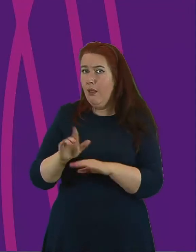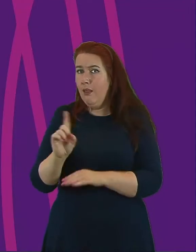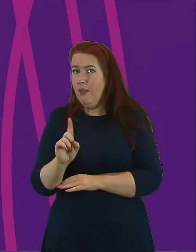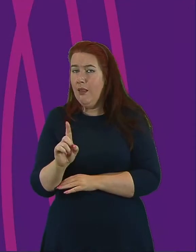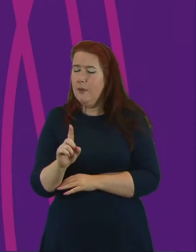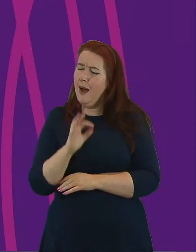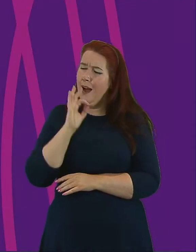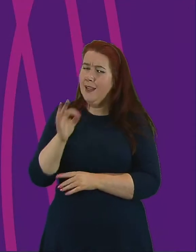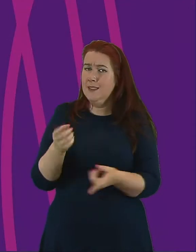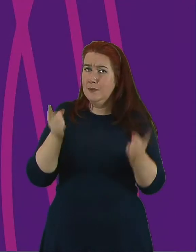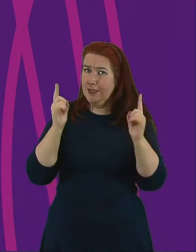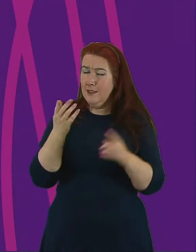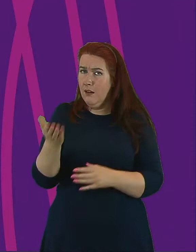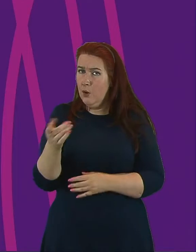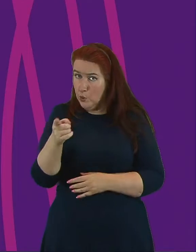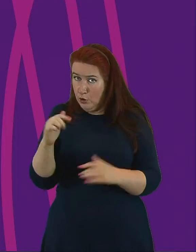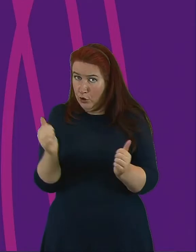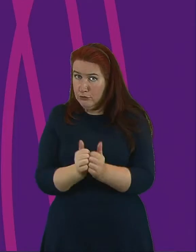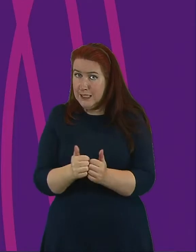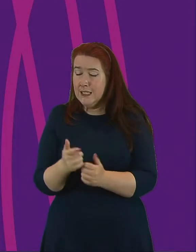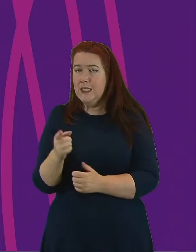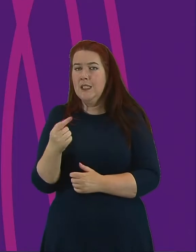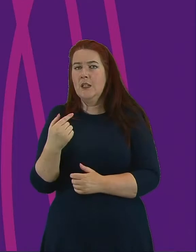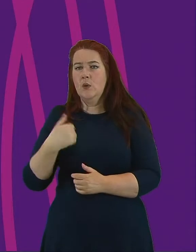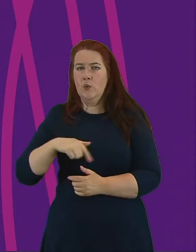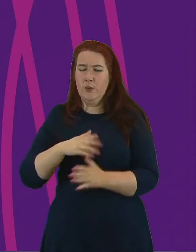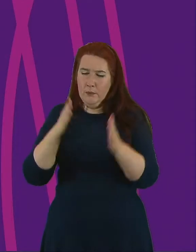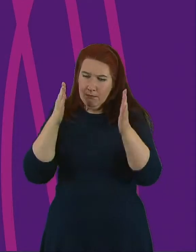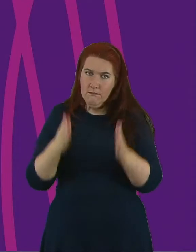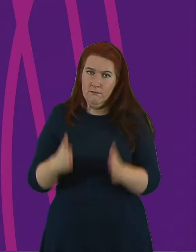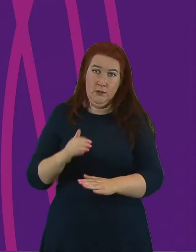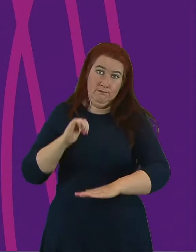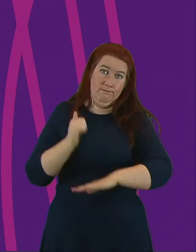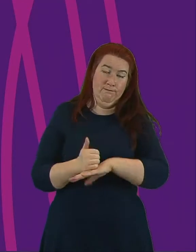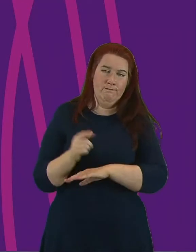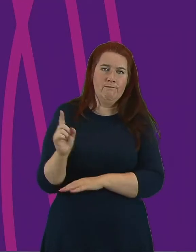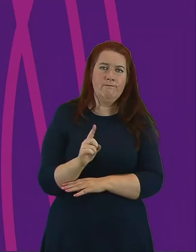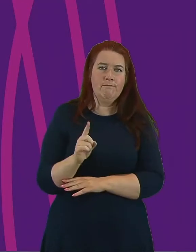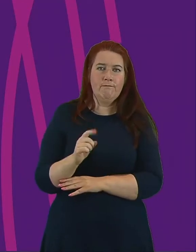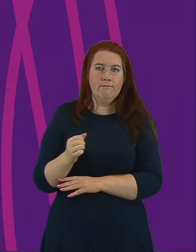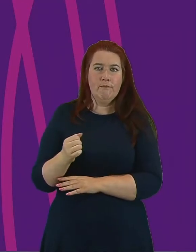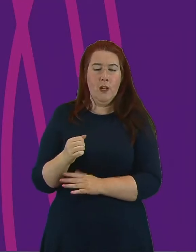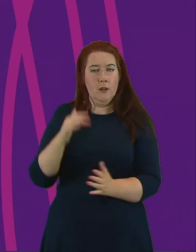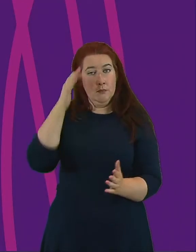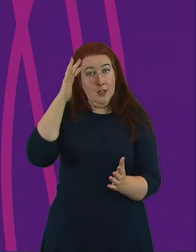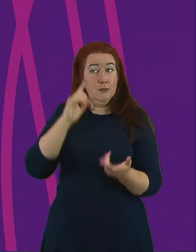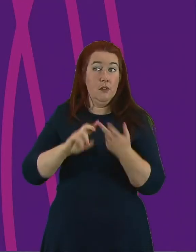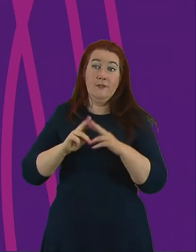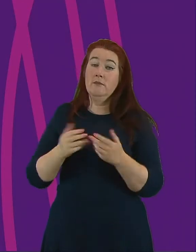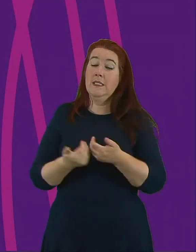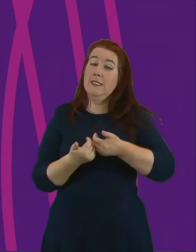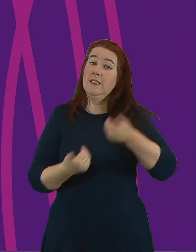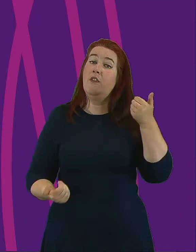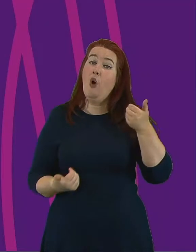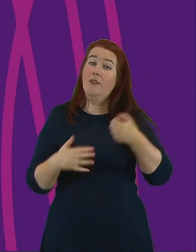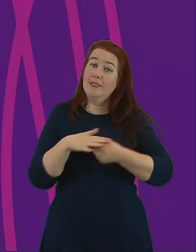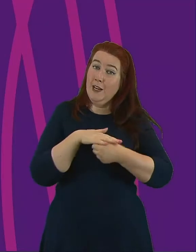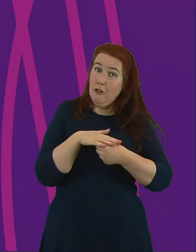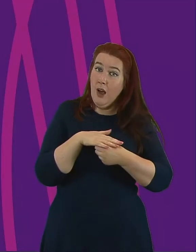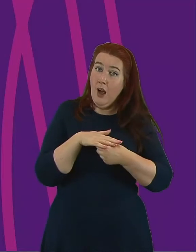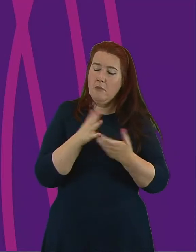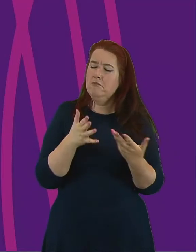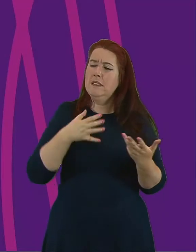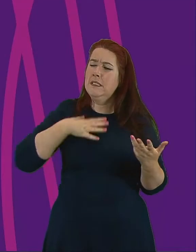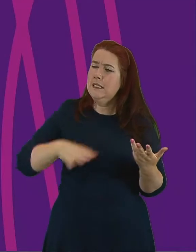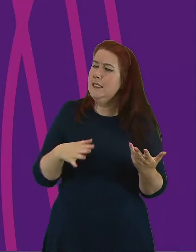Secretary, do you agree that we must establish the principle that where we are dealing with devolved areas that require